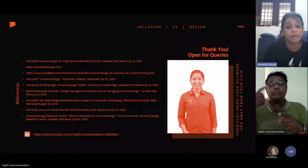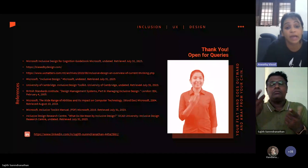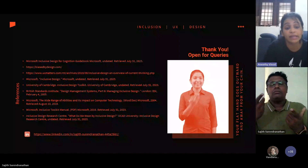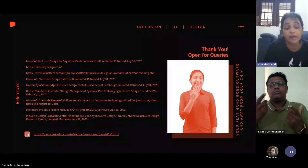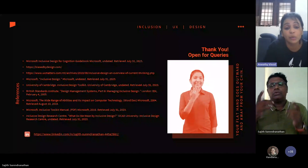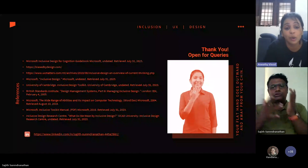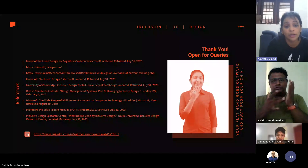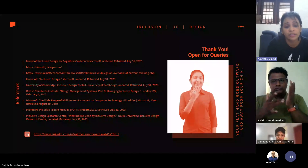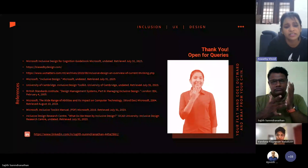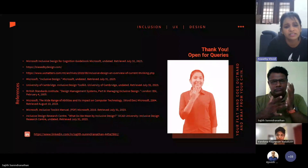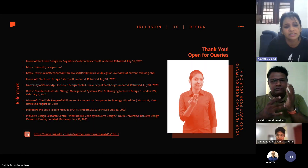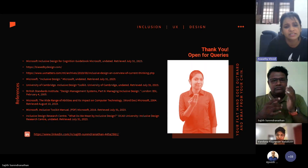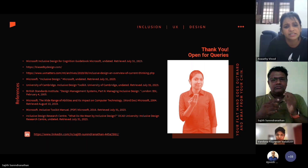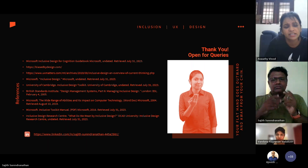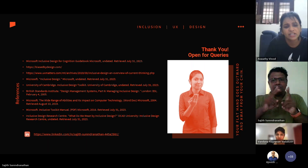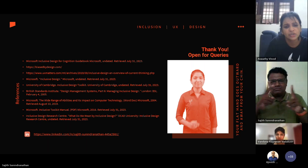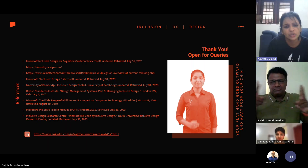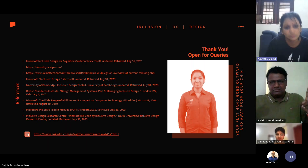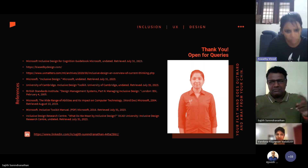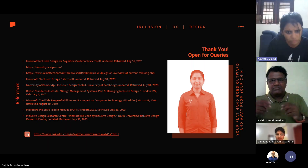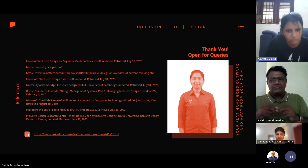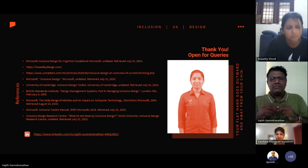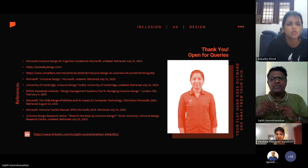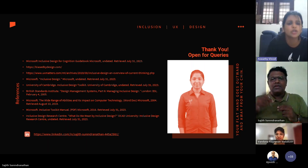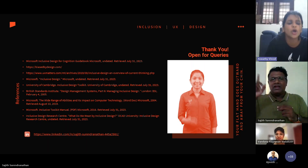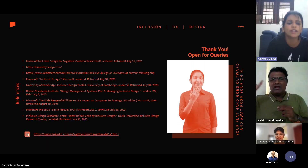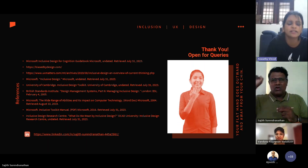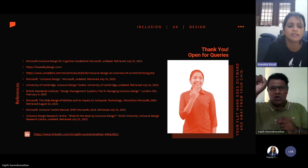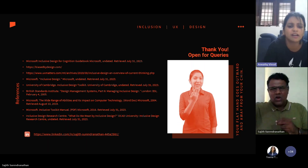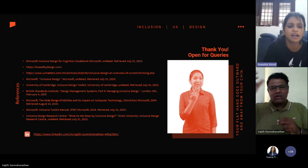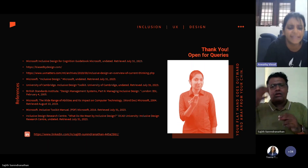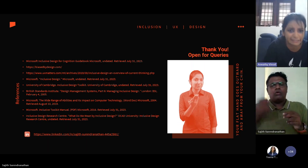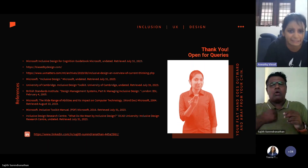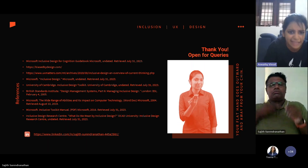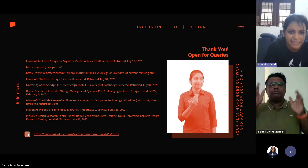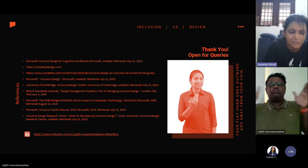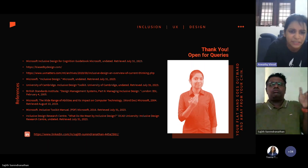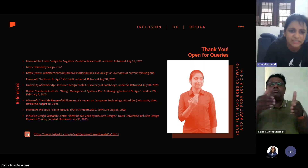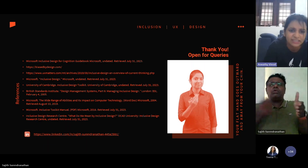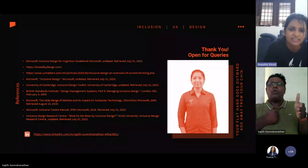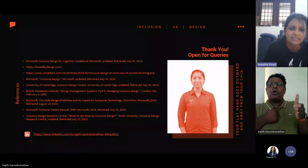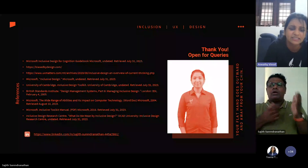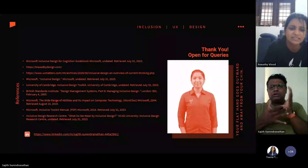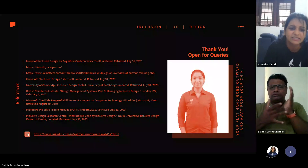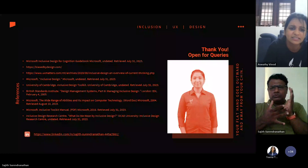So I now want, so you are all technical